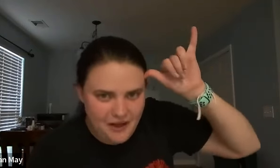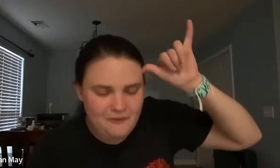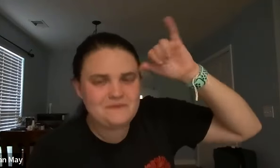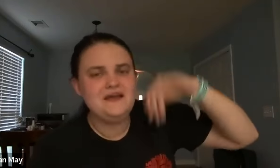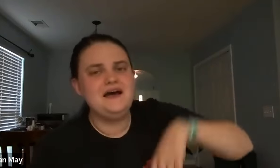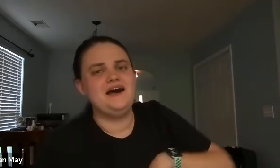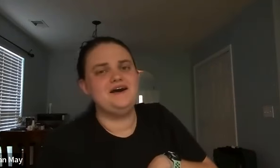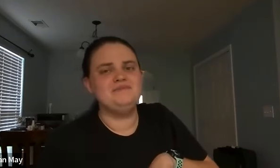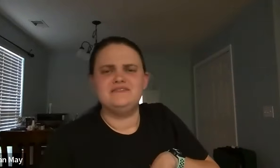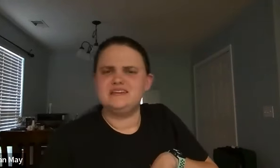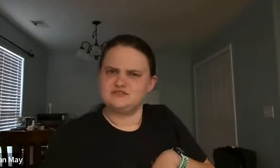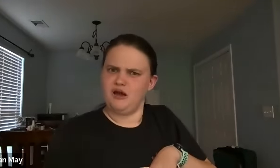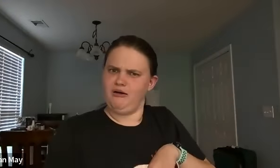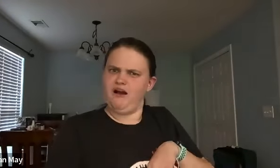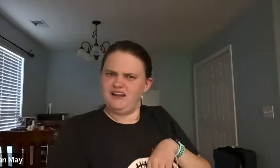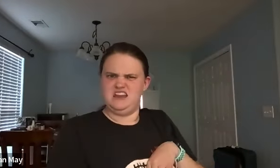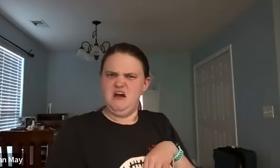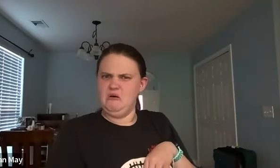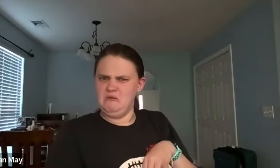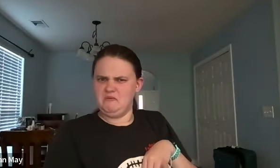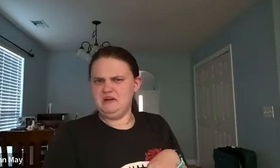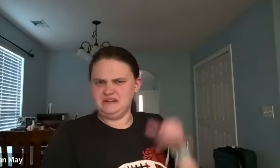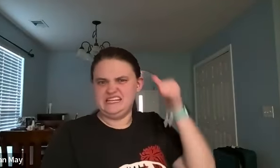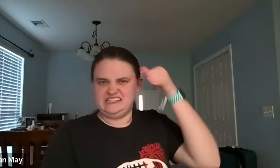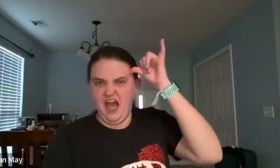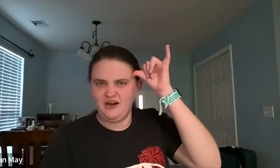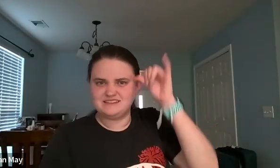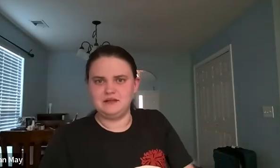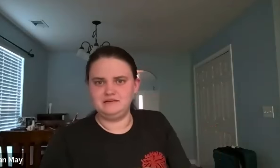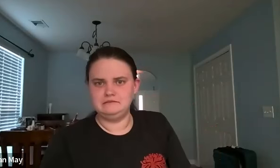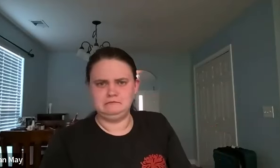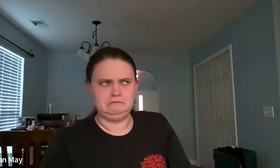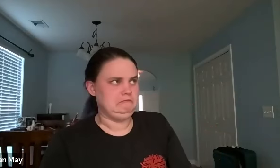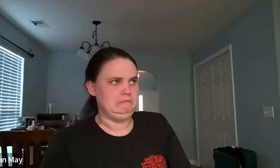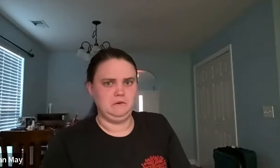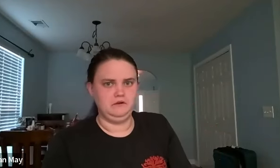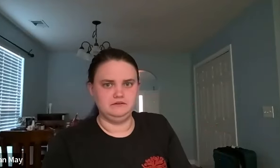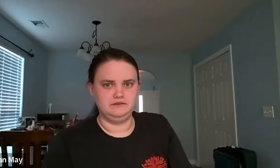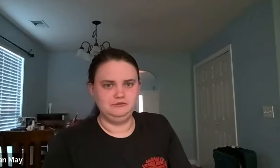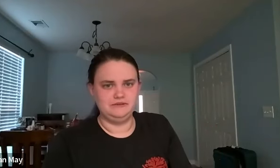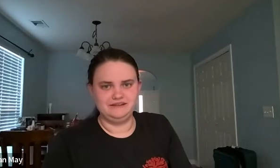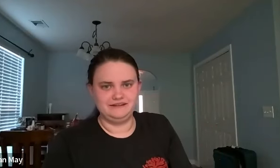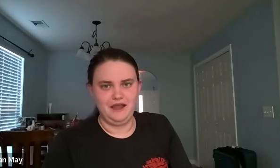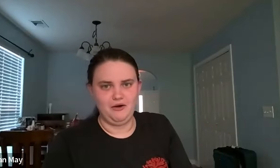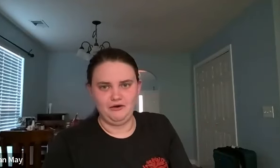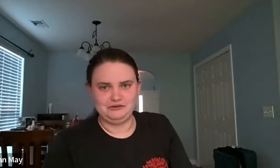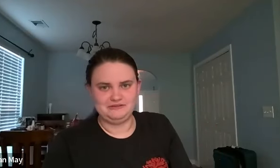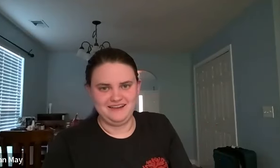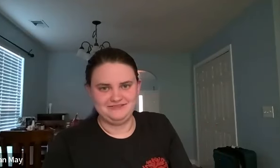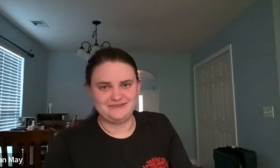cow. The kids will go, no, we don't eat cows. And I'm like, oh, you've been eating cow all your life. And we